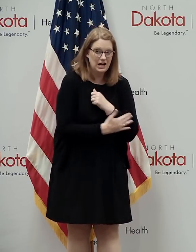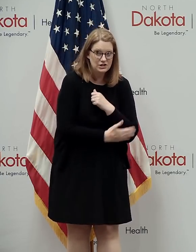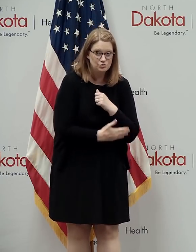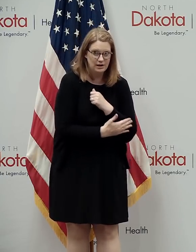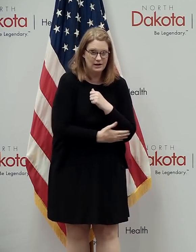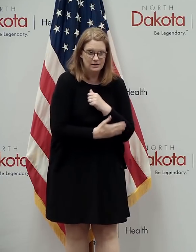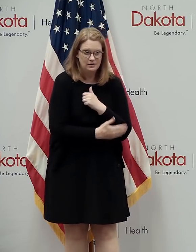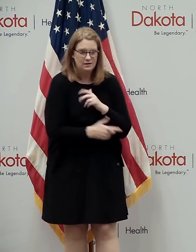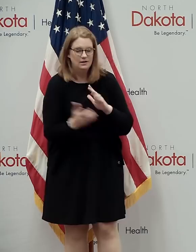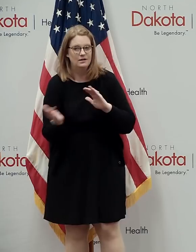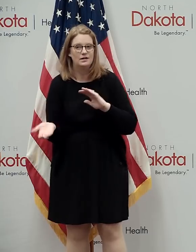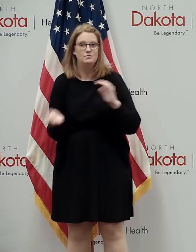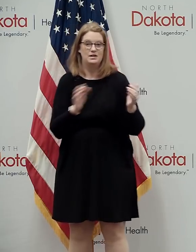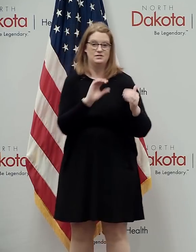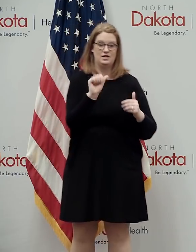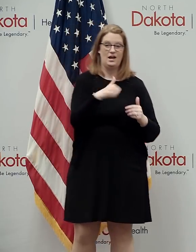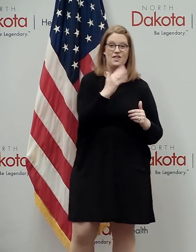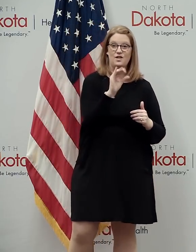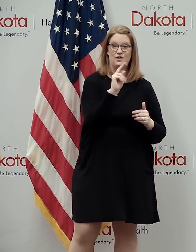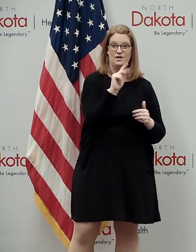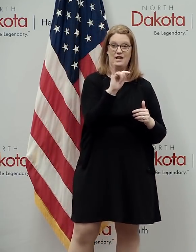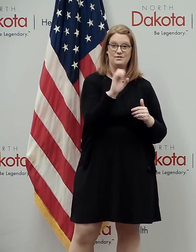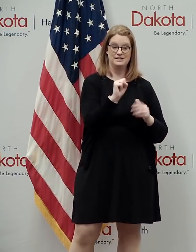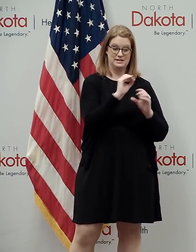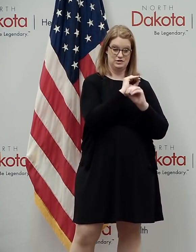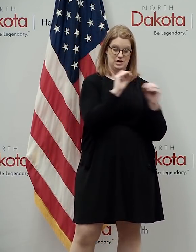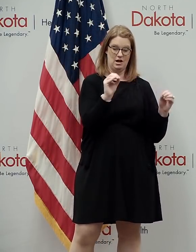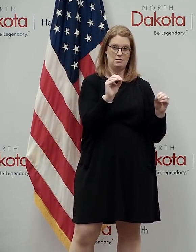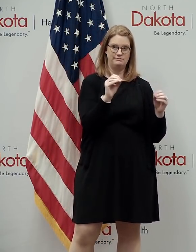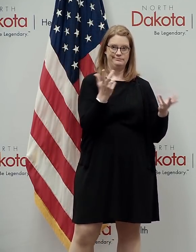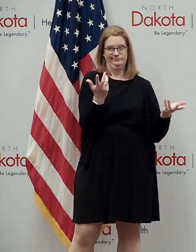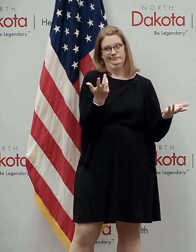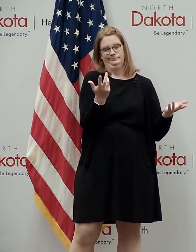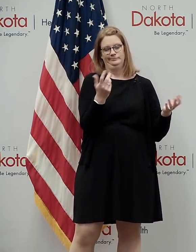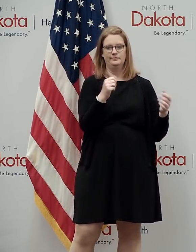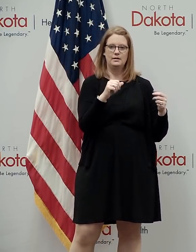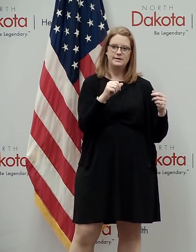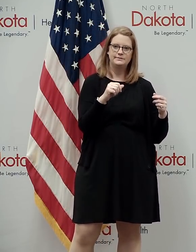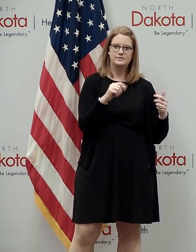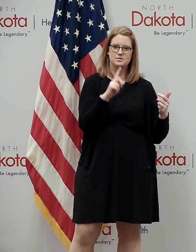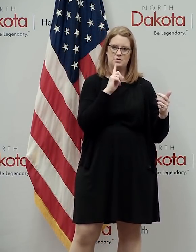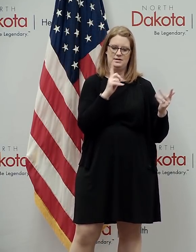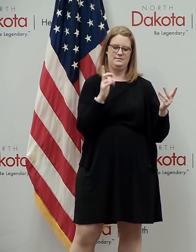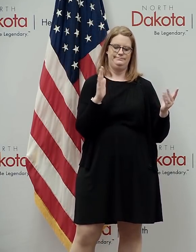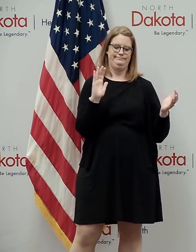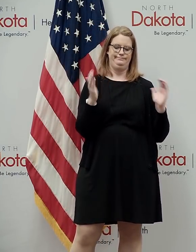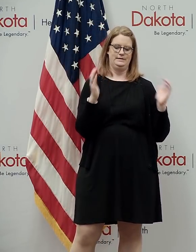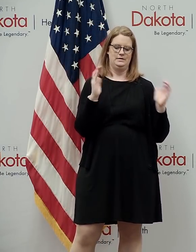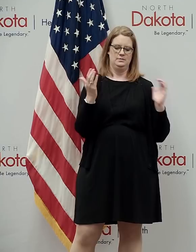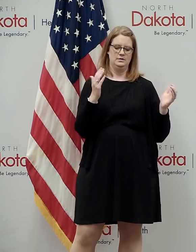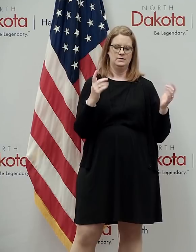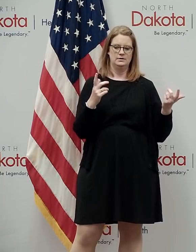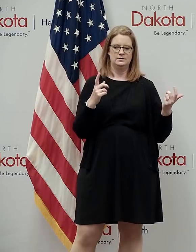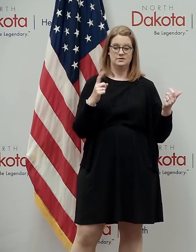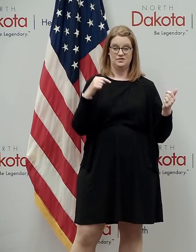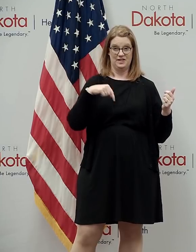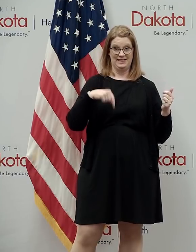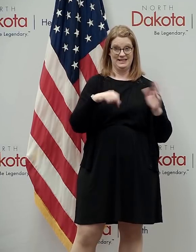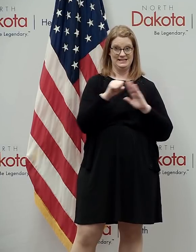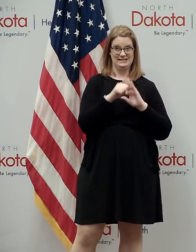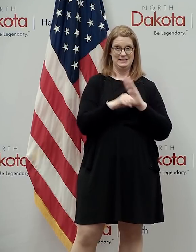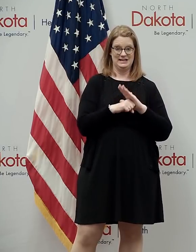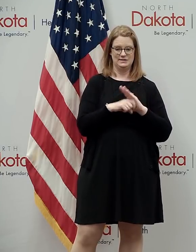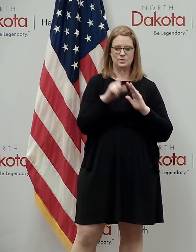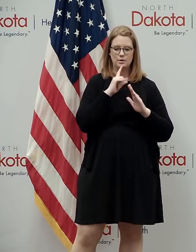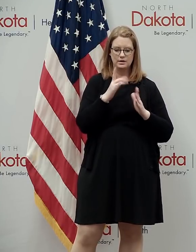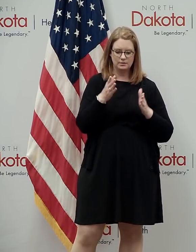other counties that don't even have any cases at all. And so it's all relative. And so but we do make sense for us as a state to put our